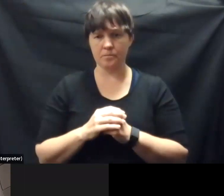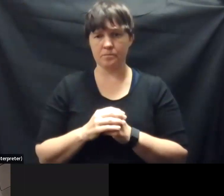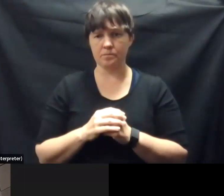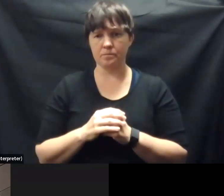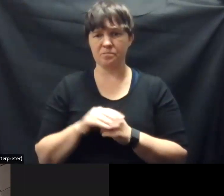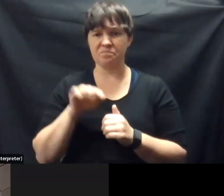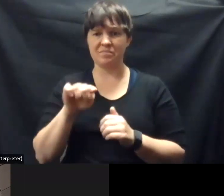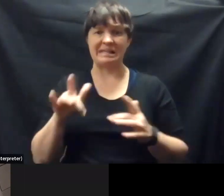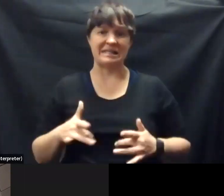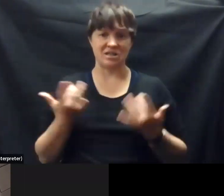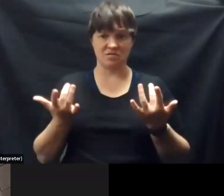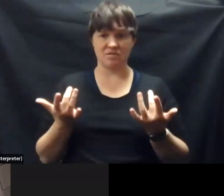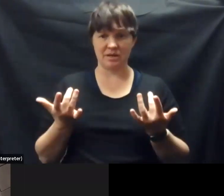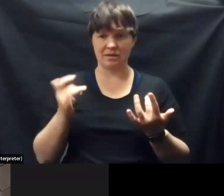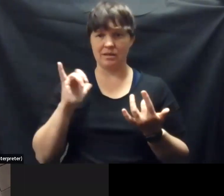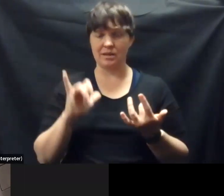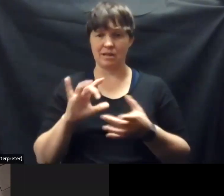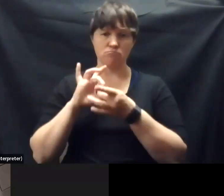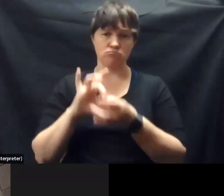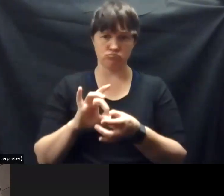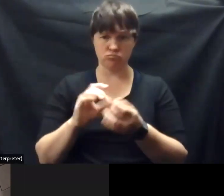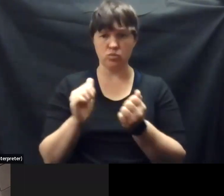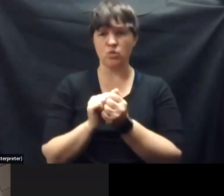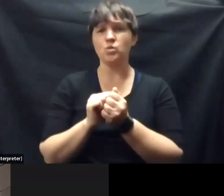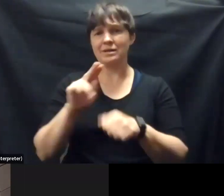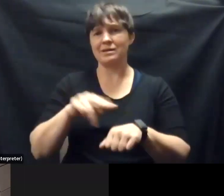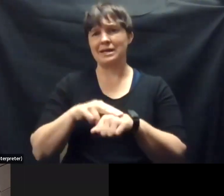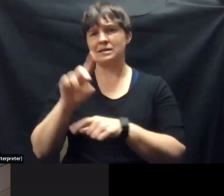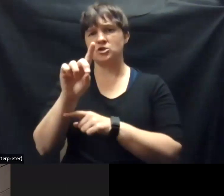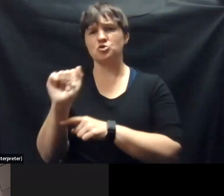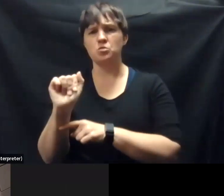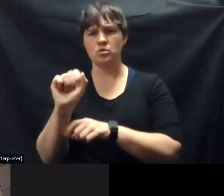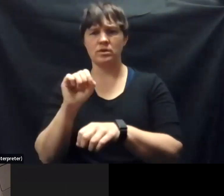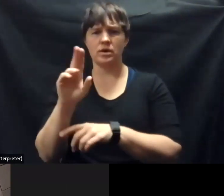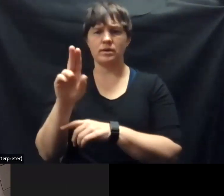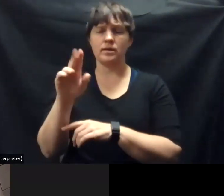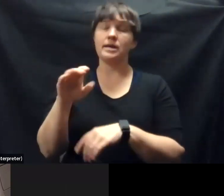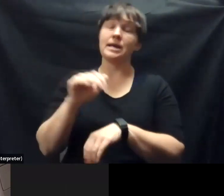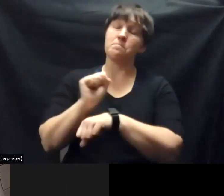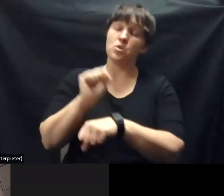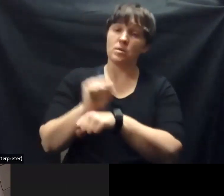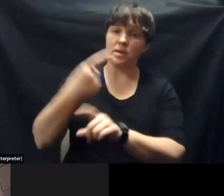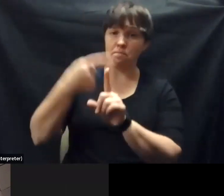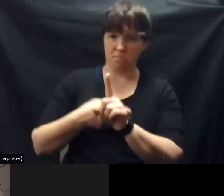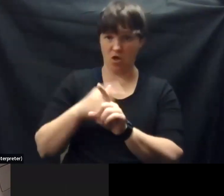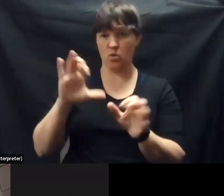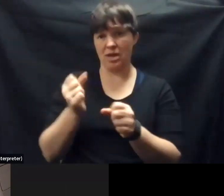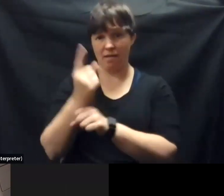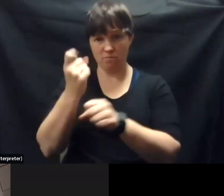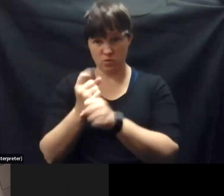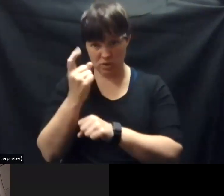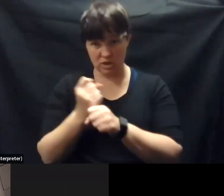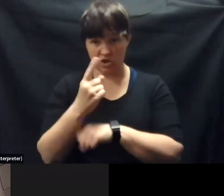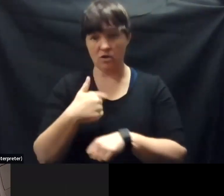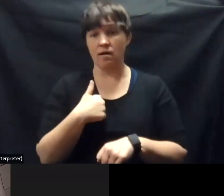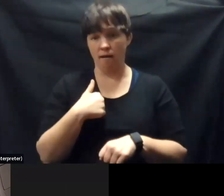that goes with National Disability Employment Month, which is in the month of October every year. I